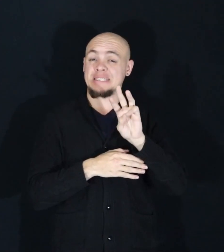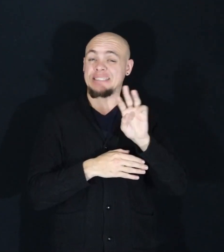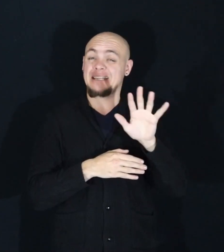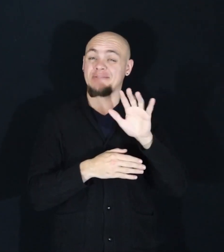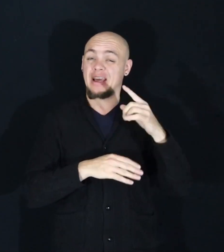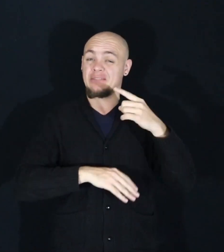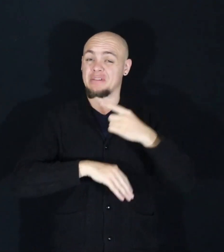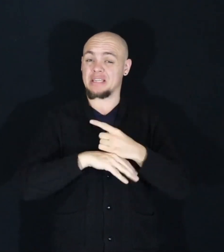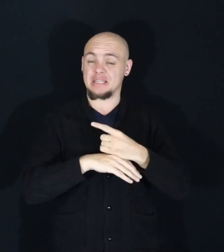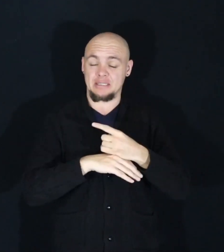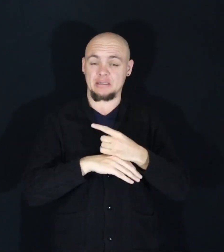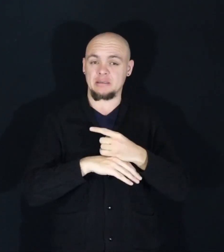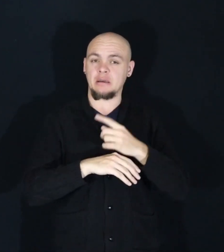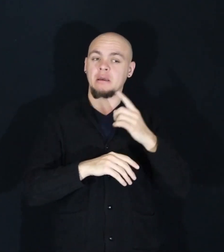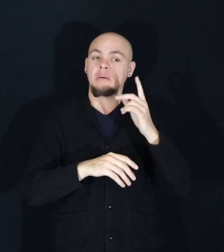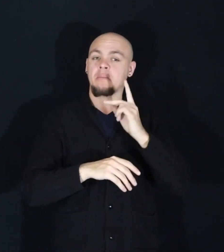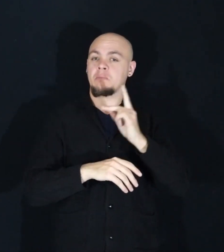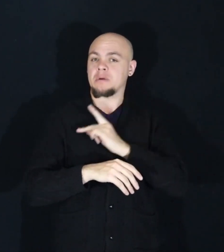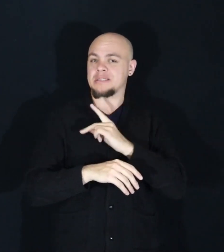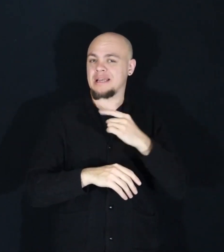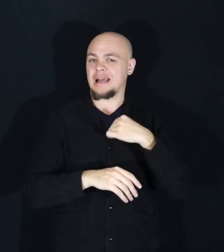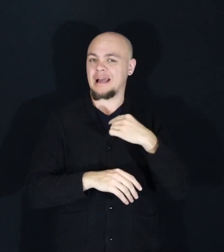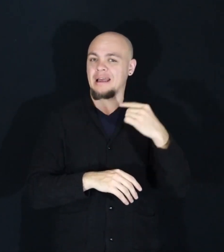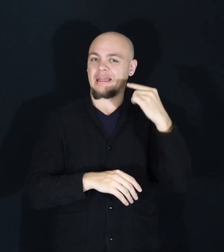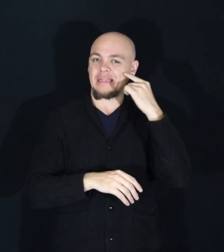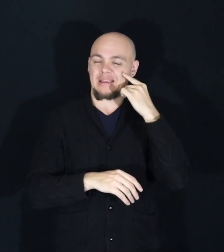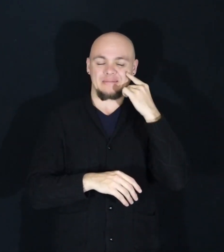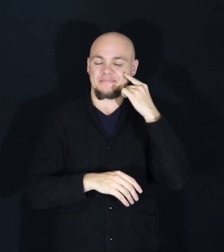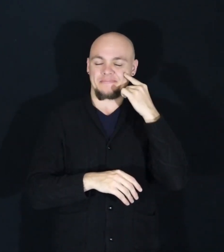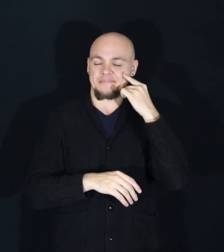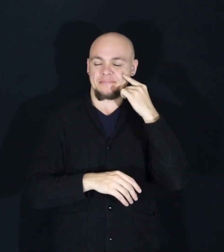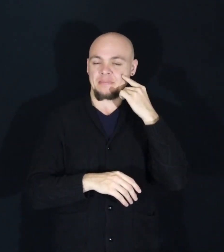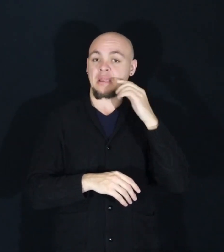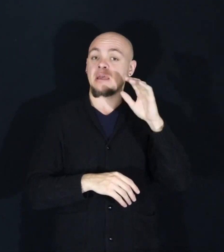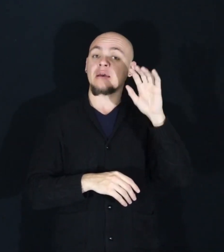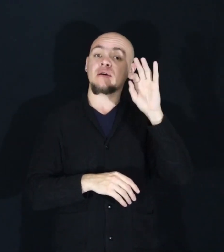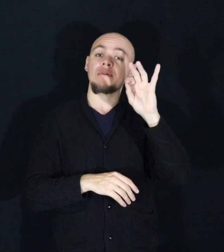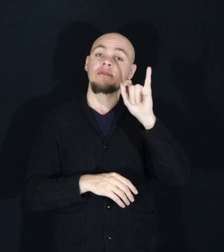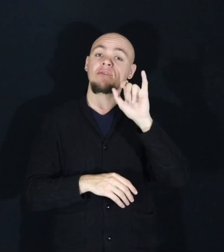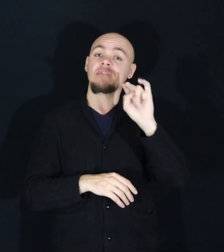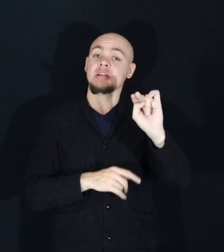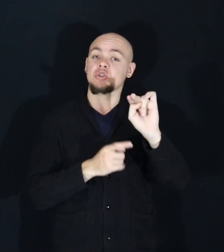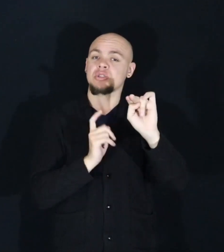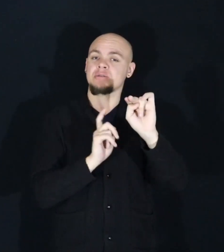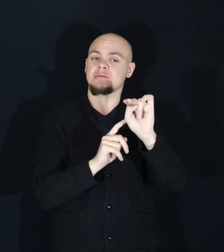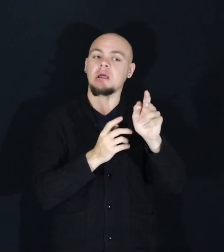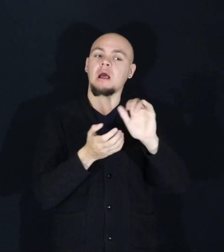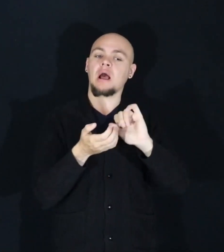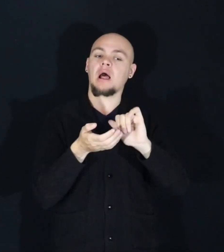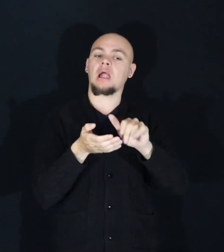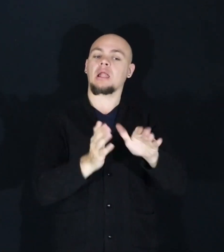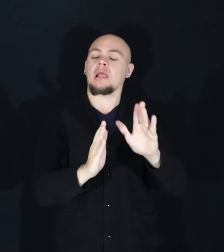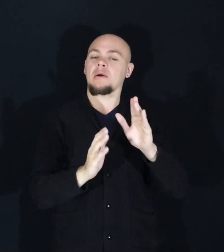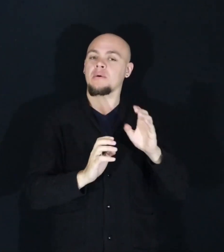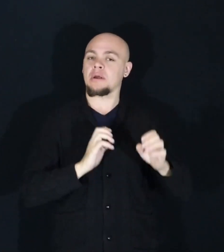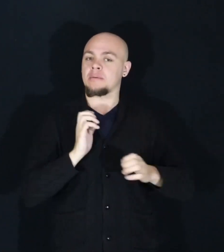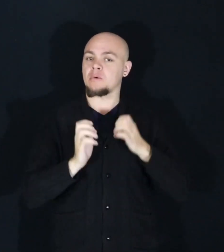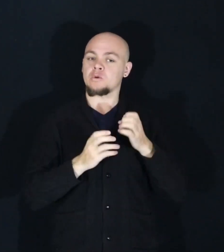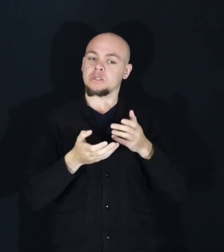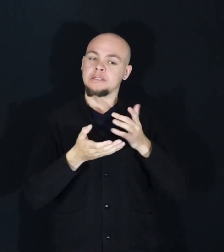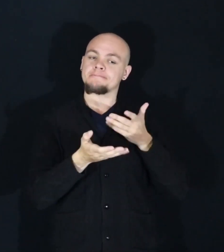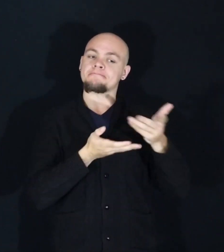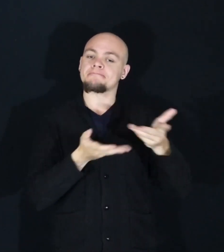and personally, I think this is amazing. Fiction allows us to engage emotionally with many different